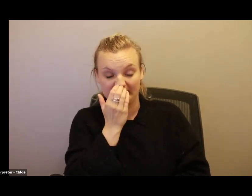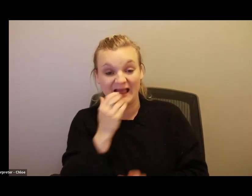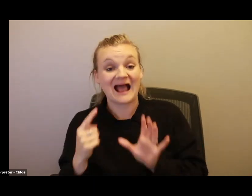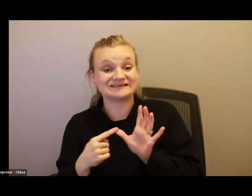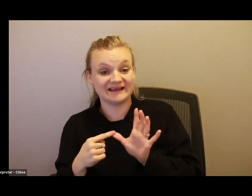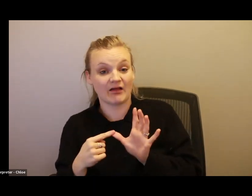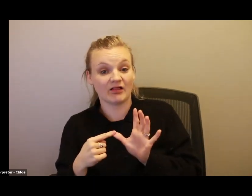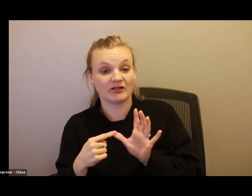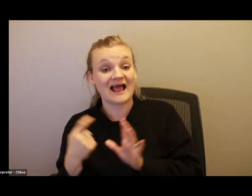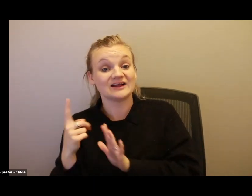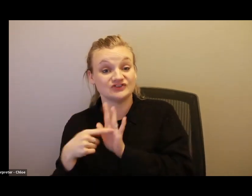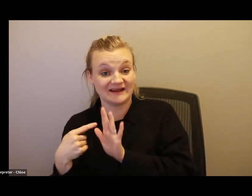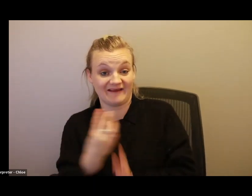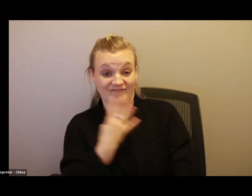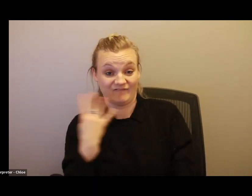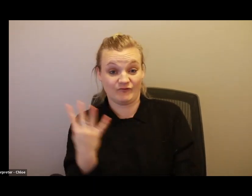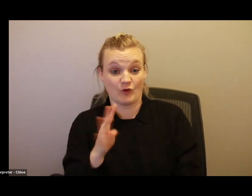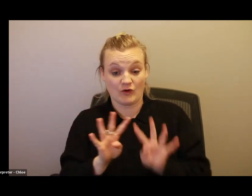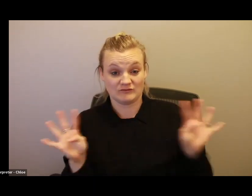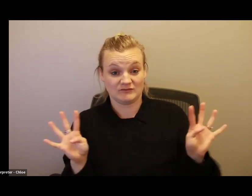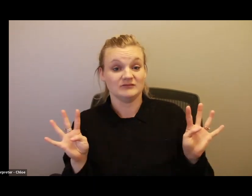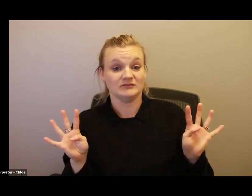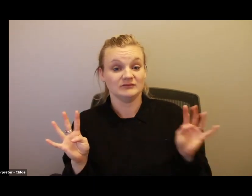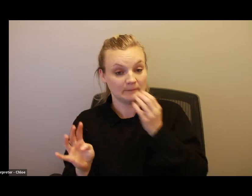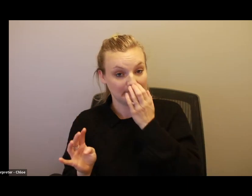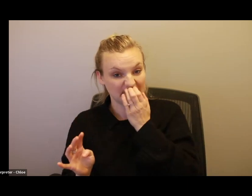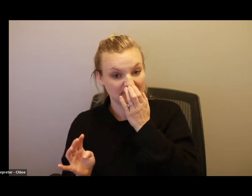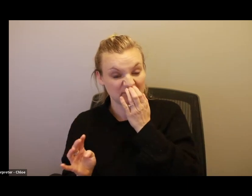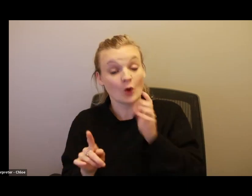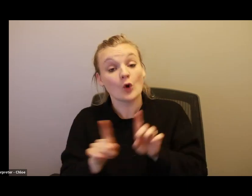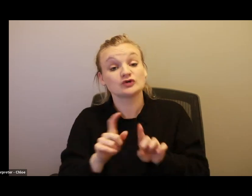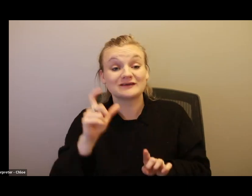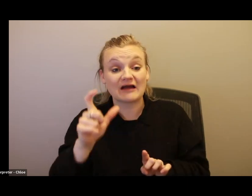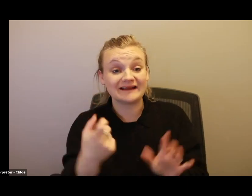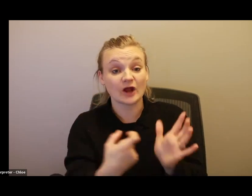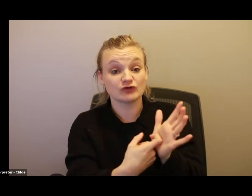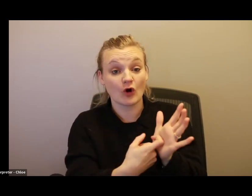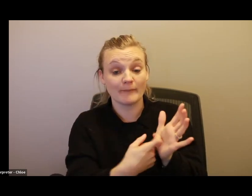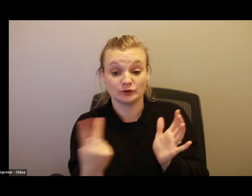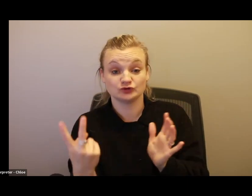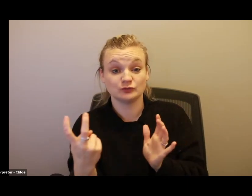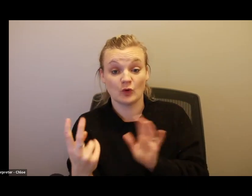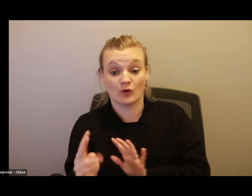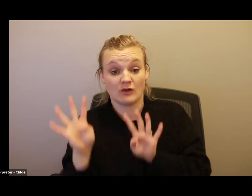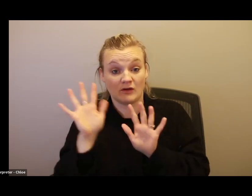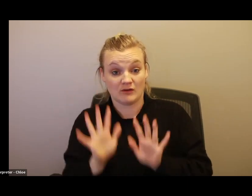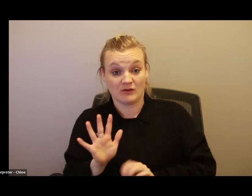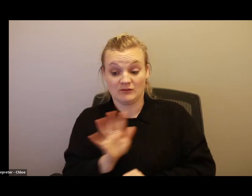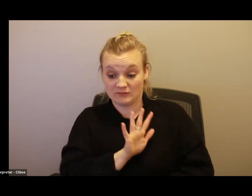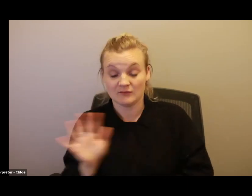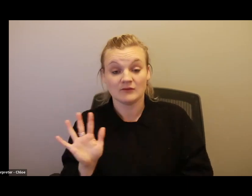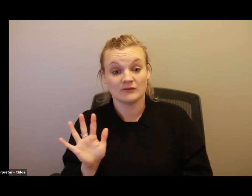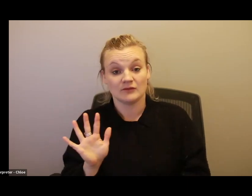Adil and Jenny from the Universal Recognition Movement alongside Carolina and Rob, and we all had a big conversation